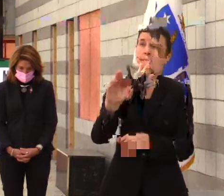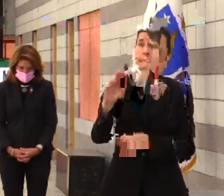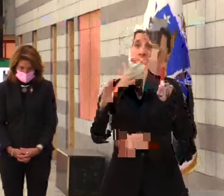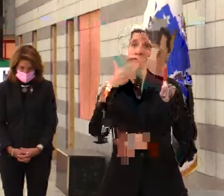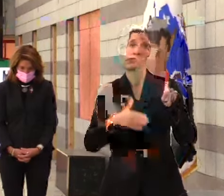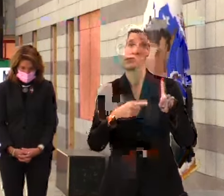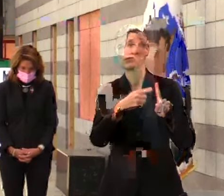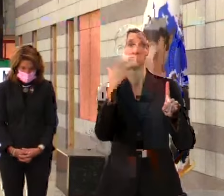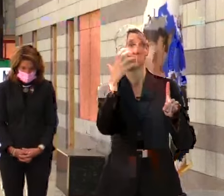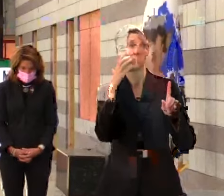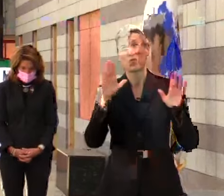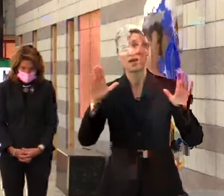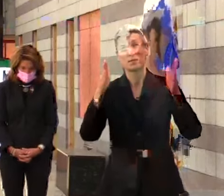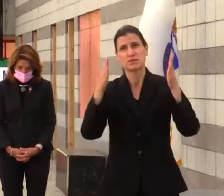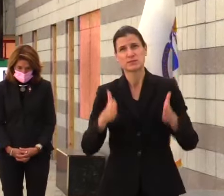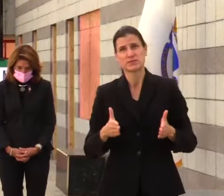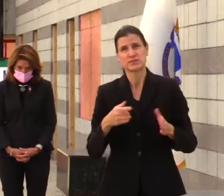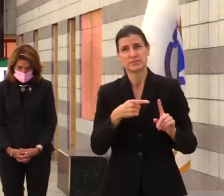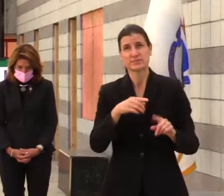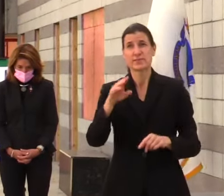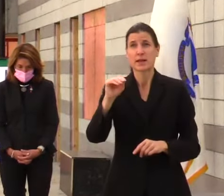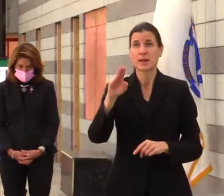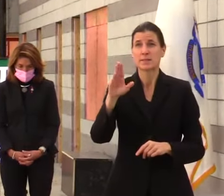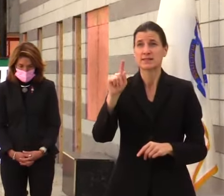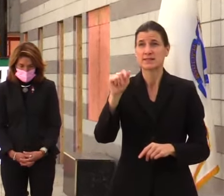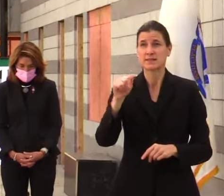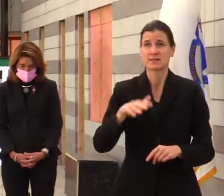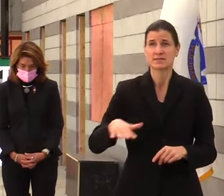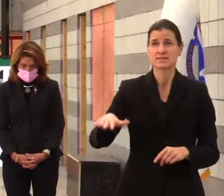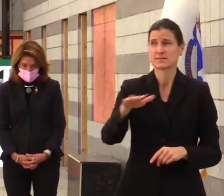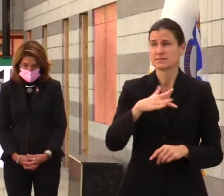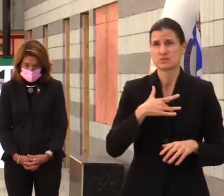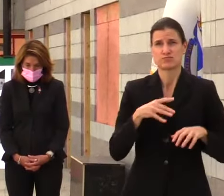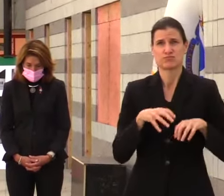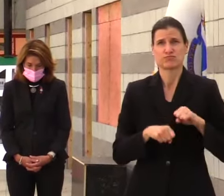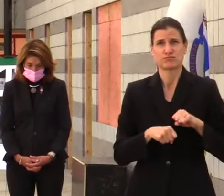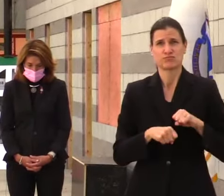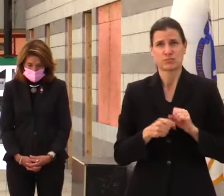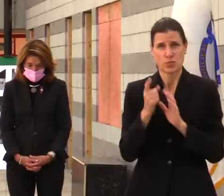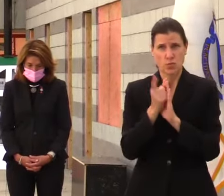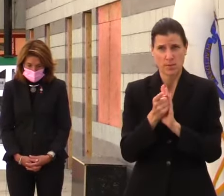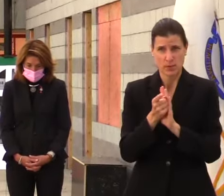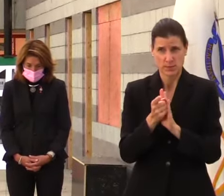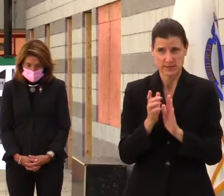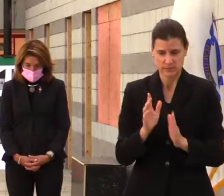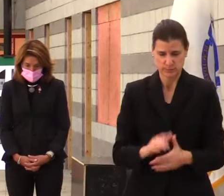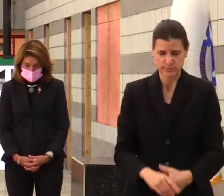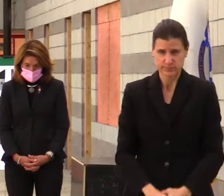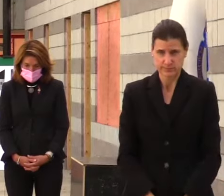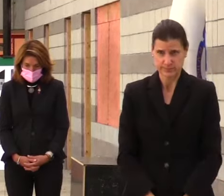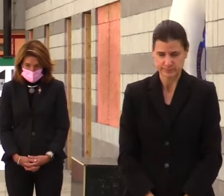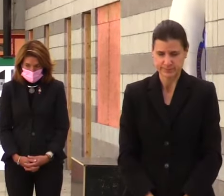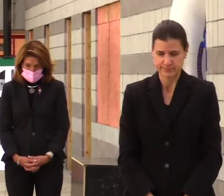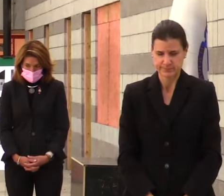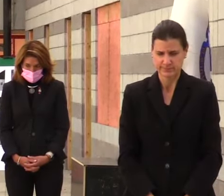Day here at the MBTA. So if everyone would please join me just in a moment of silence. Thank you.